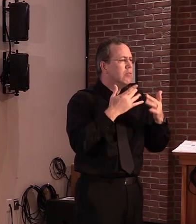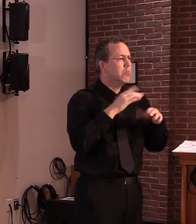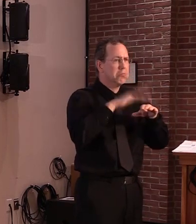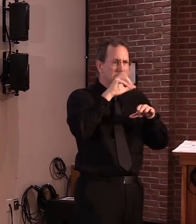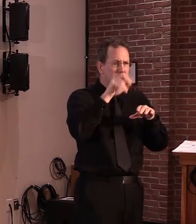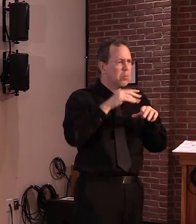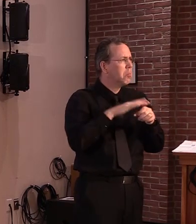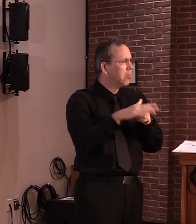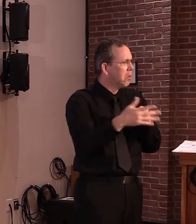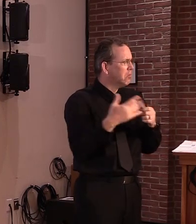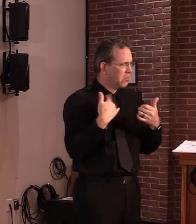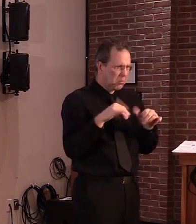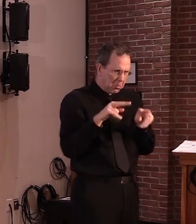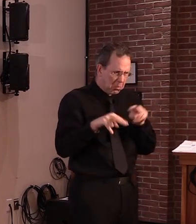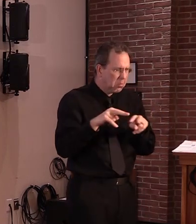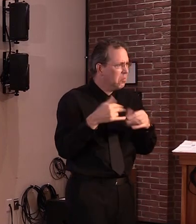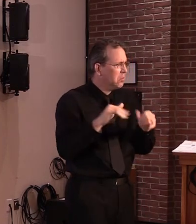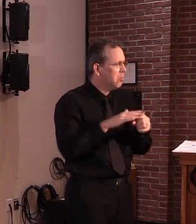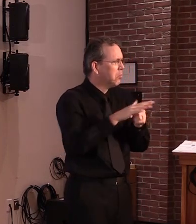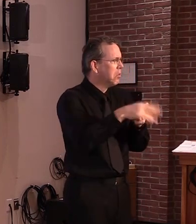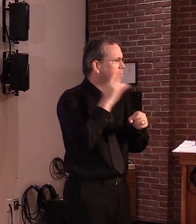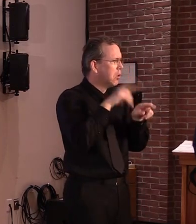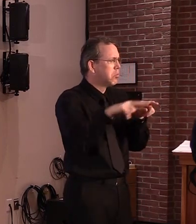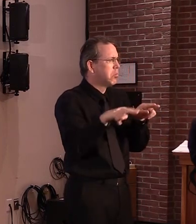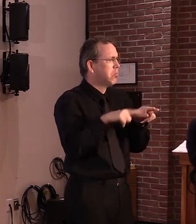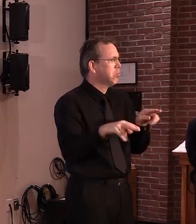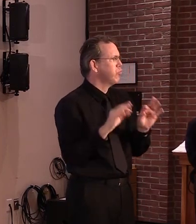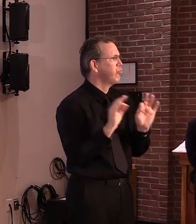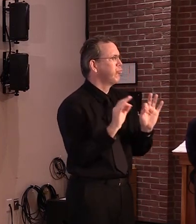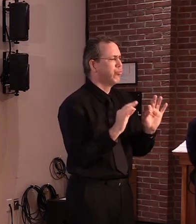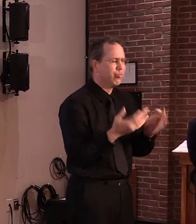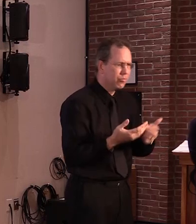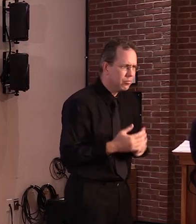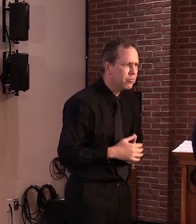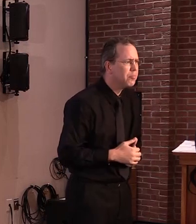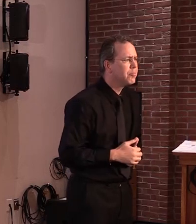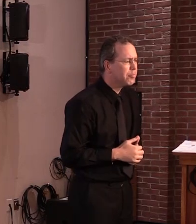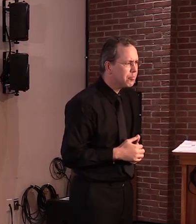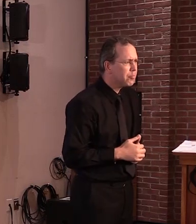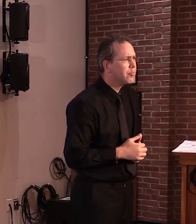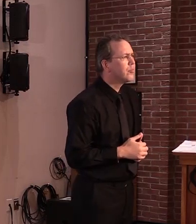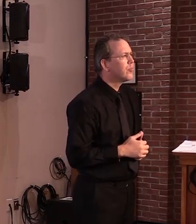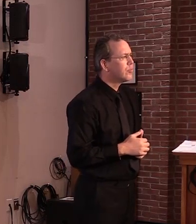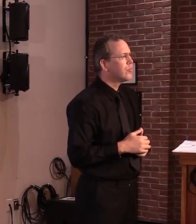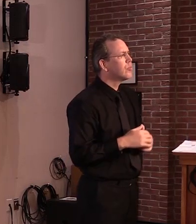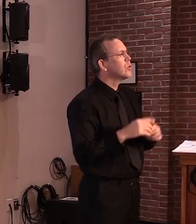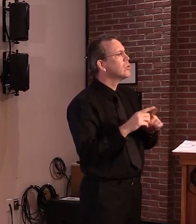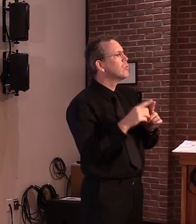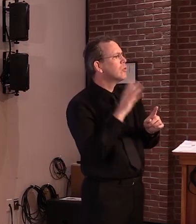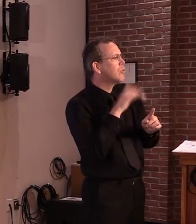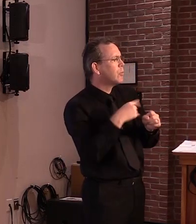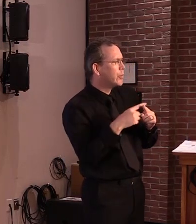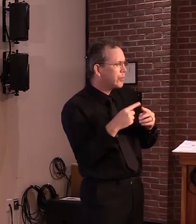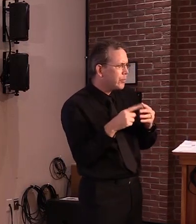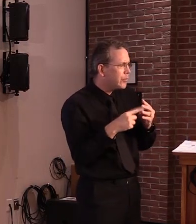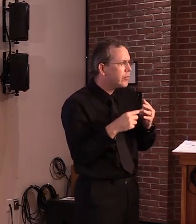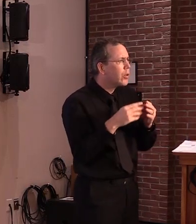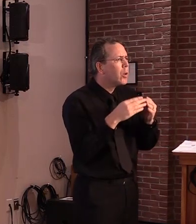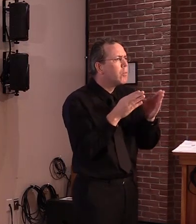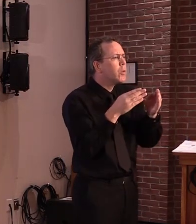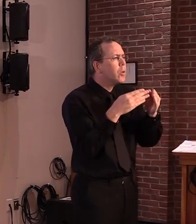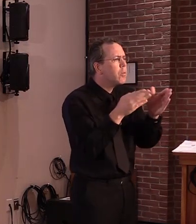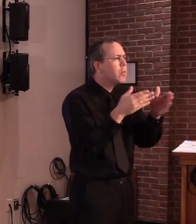time. We also have been talking about how we want to monitor the various turns of the dial as we reopen the